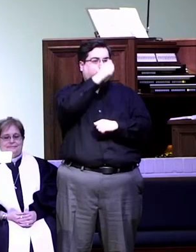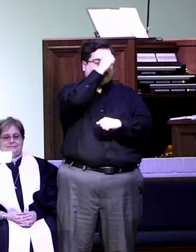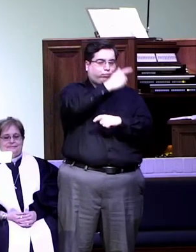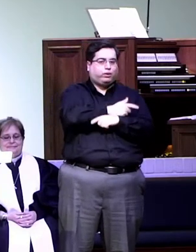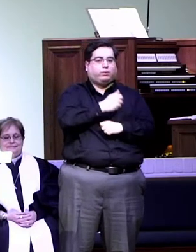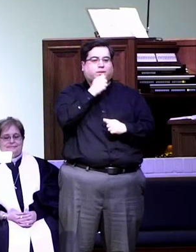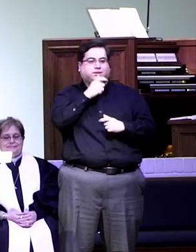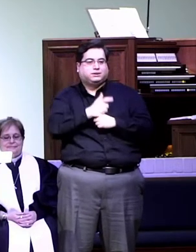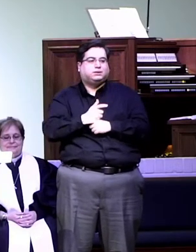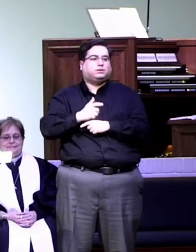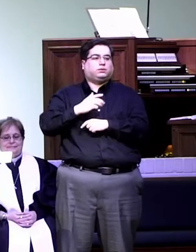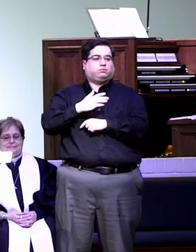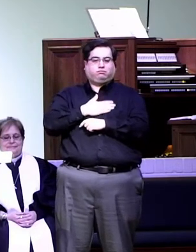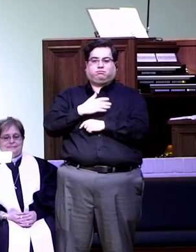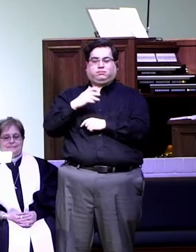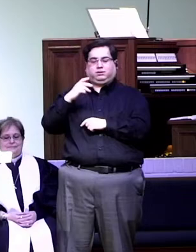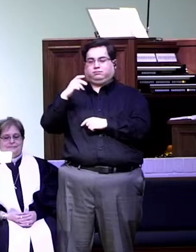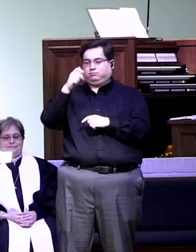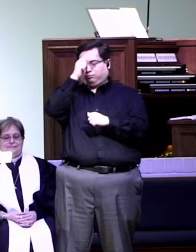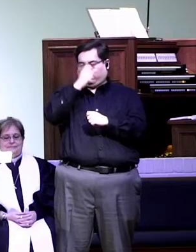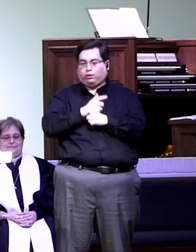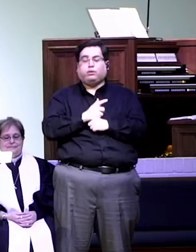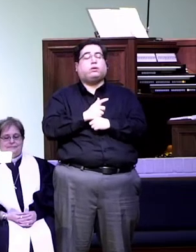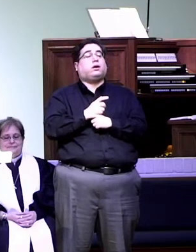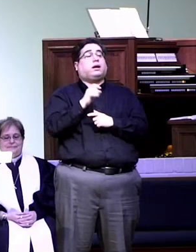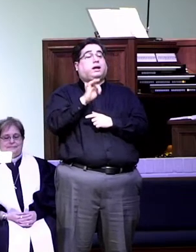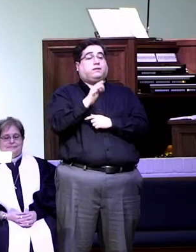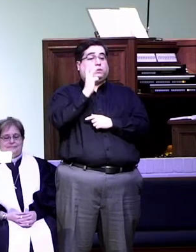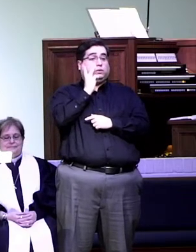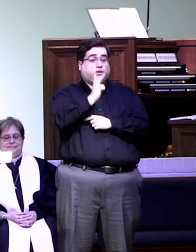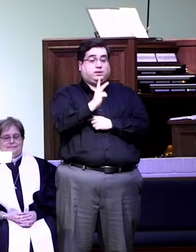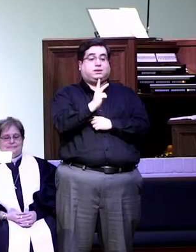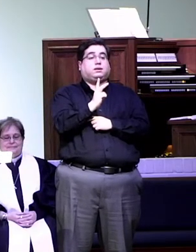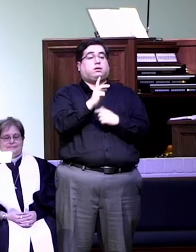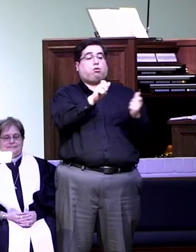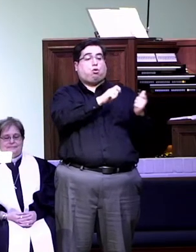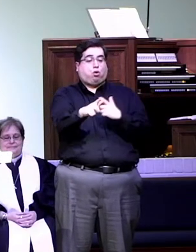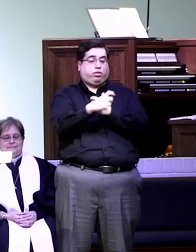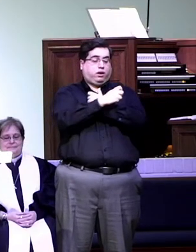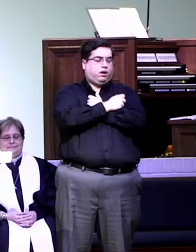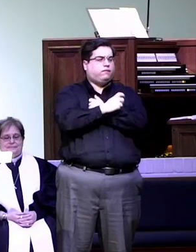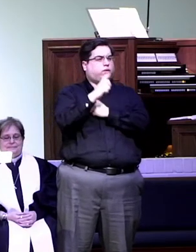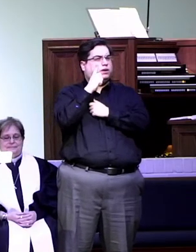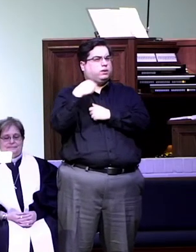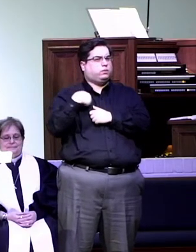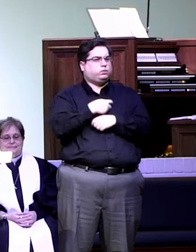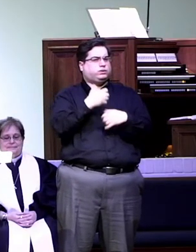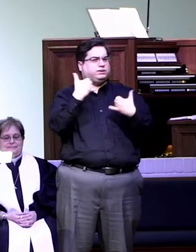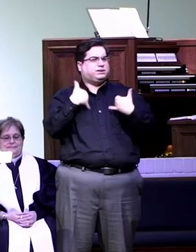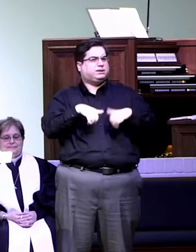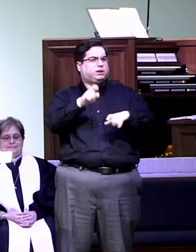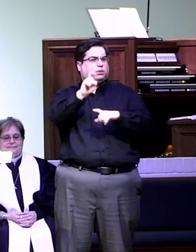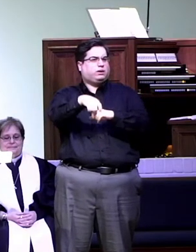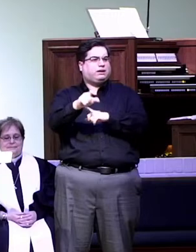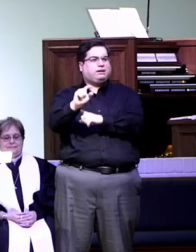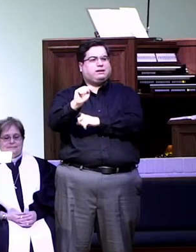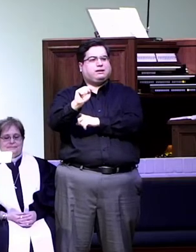could see the image of God in his neighbor, do you think we would still need tanks and